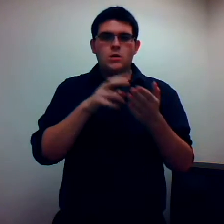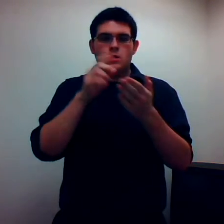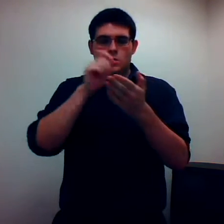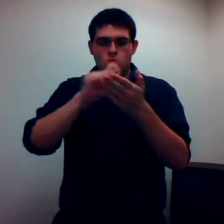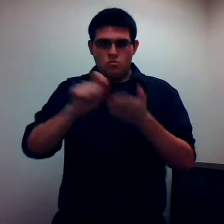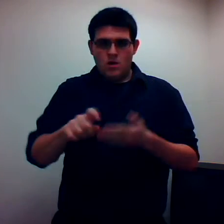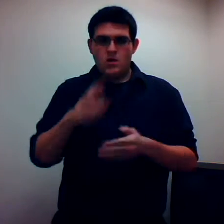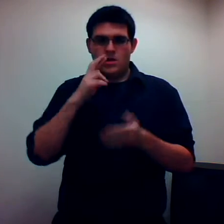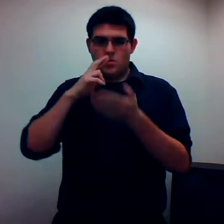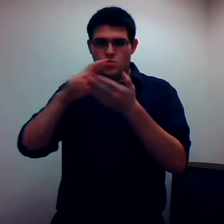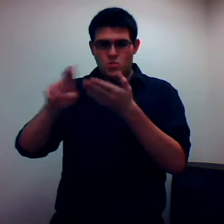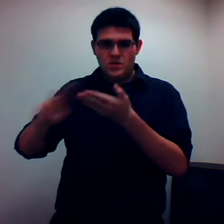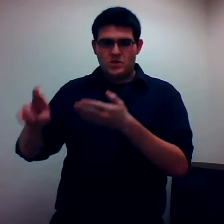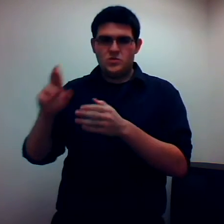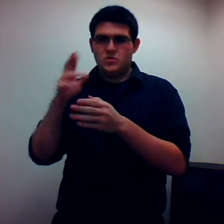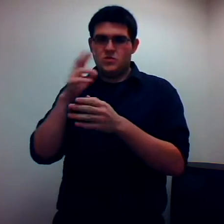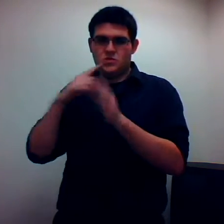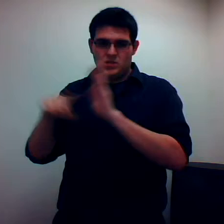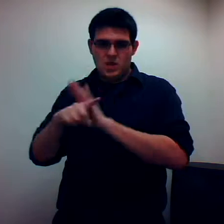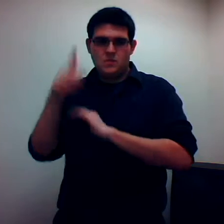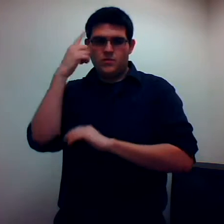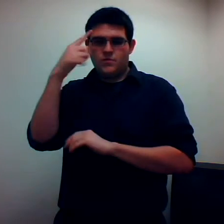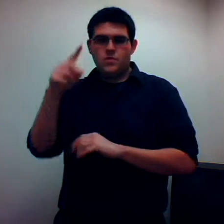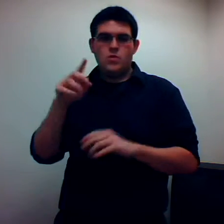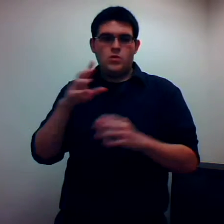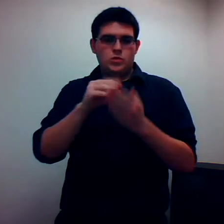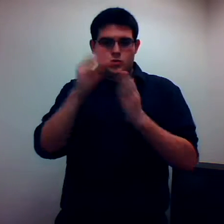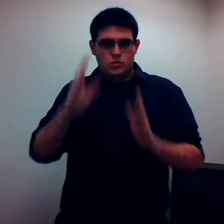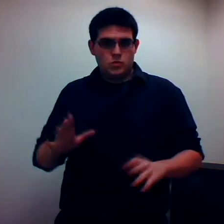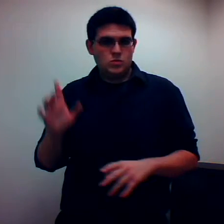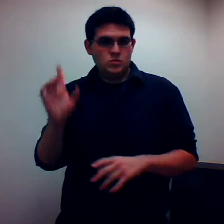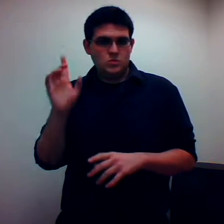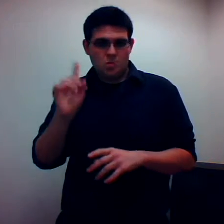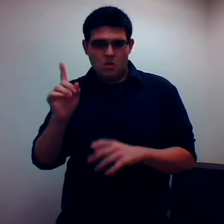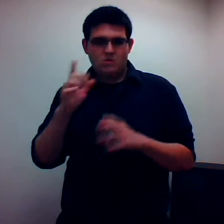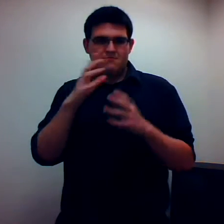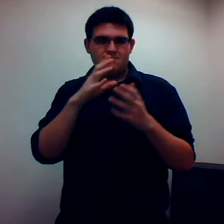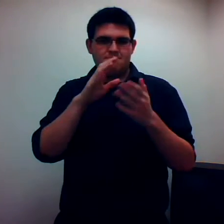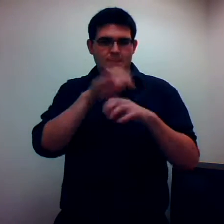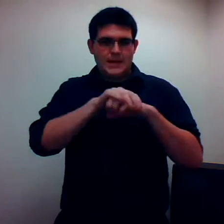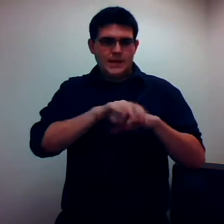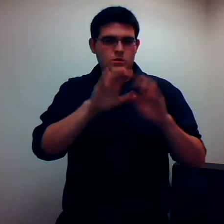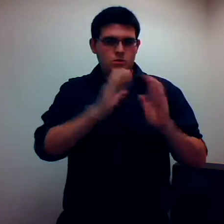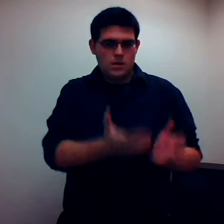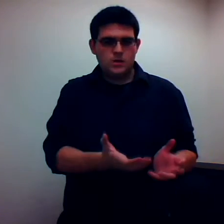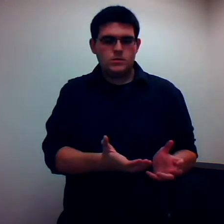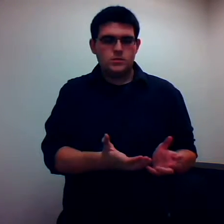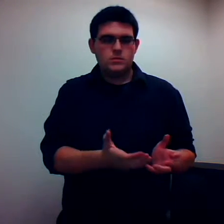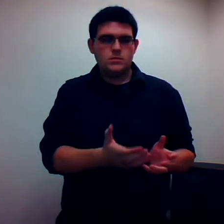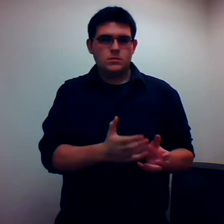English classes. And it also has application for people who are teaching content area courses, courses such as